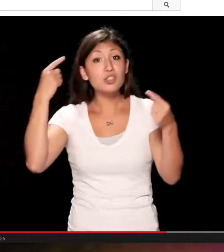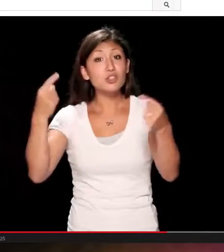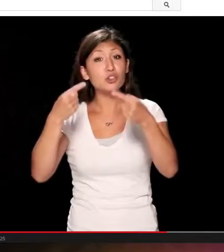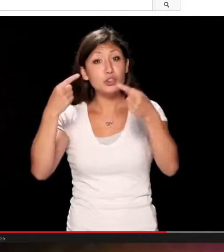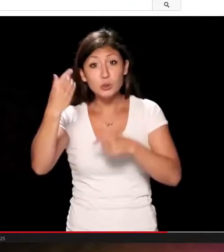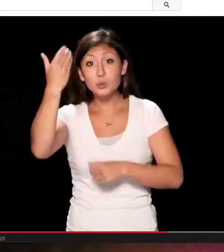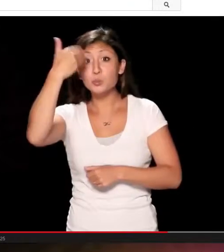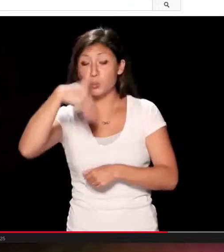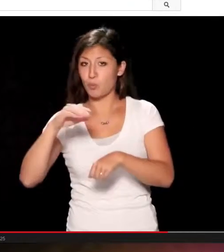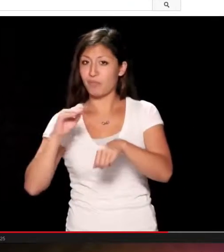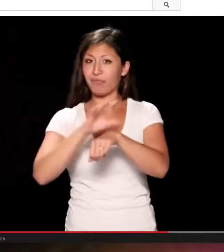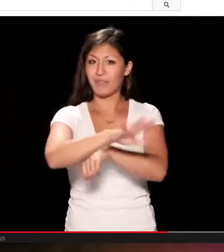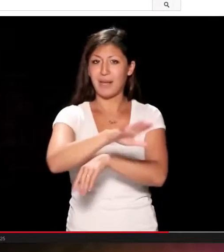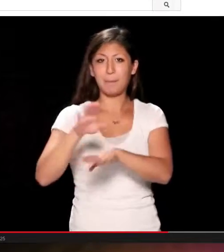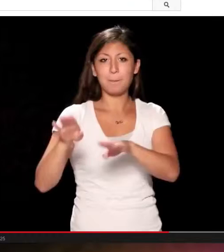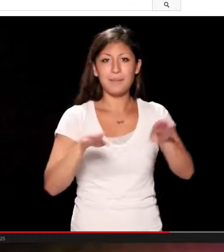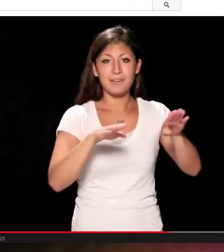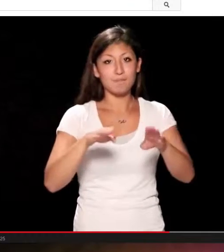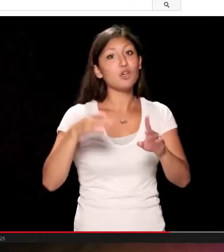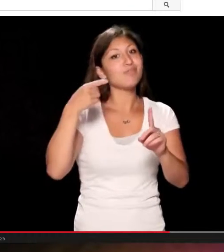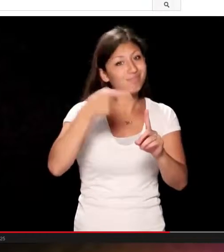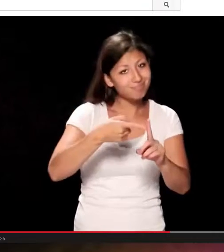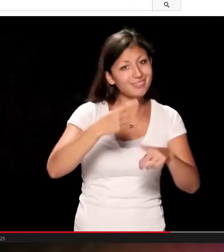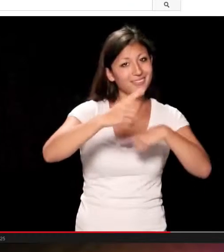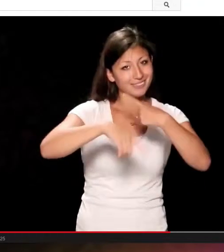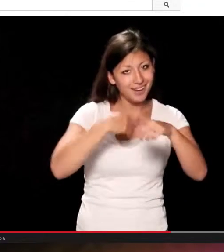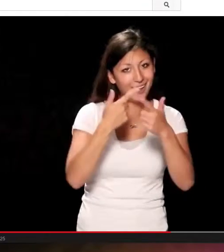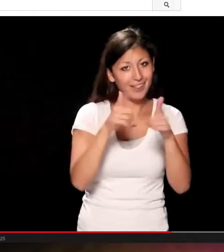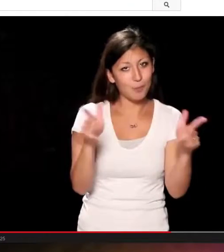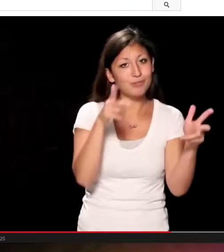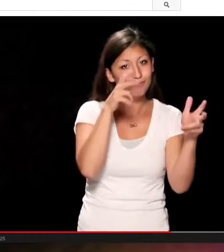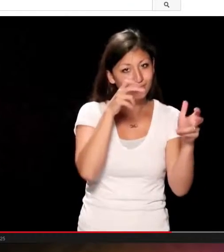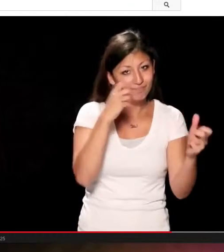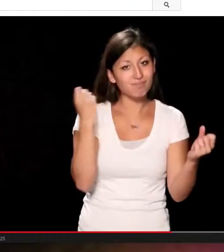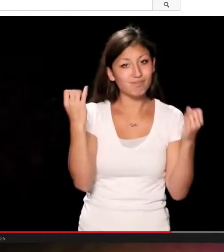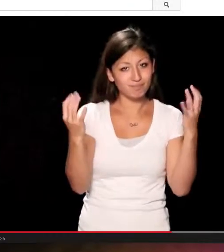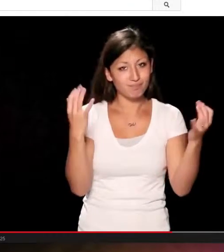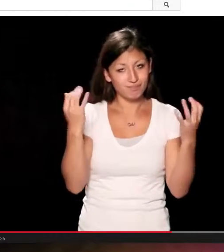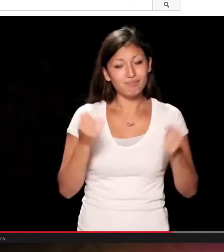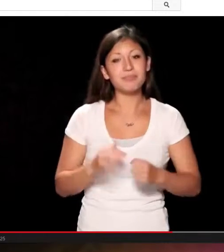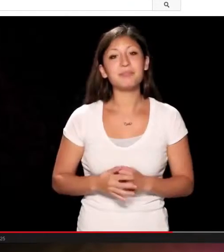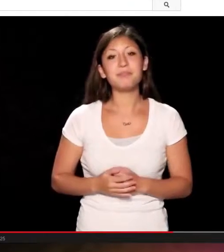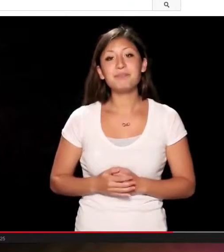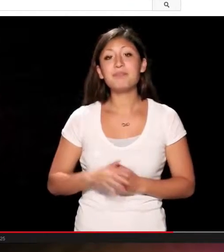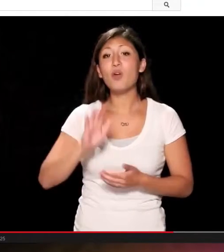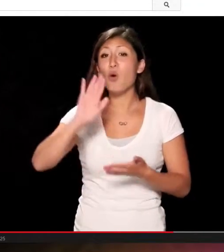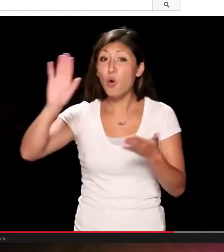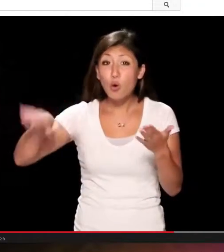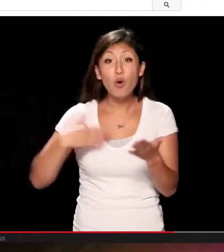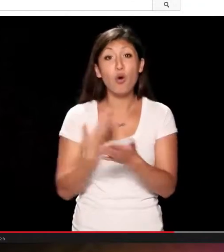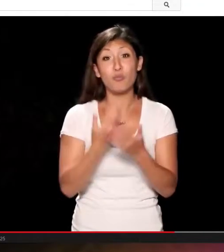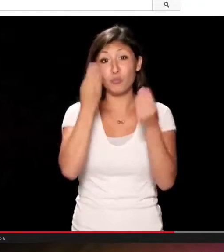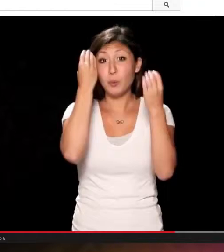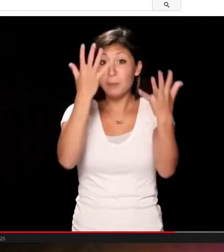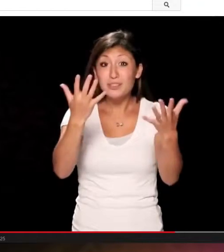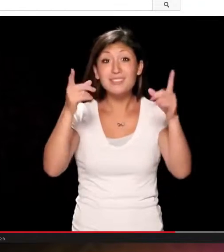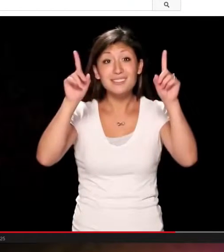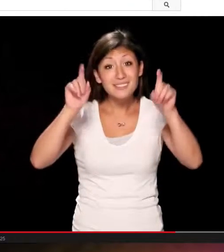You design a test for you and can, if you've had a stroke, visualize signing.